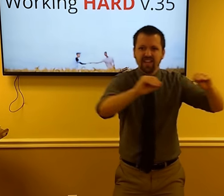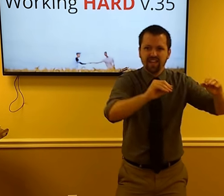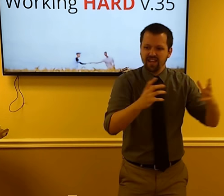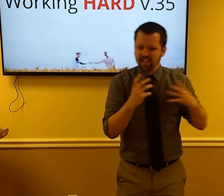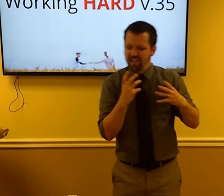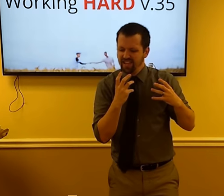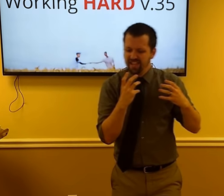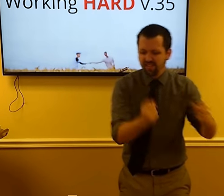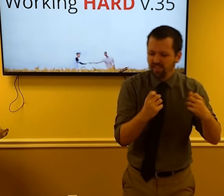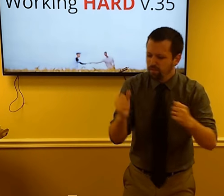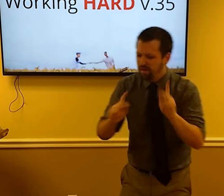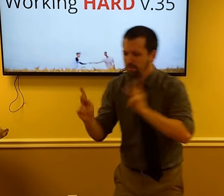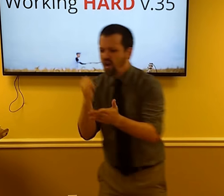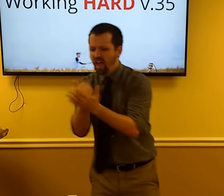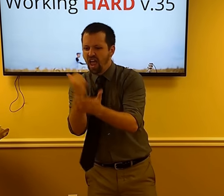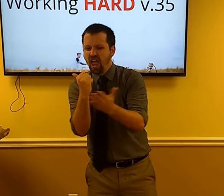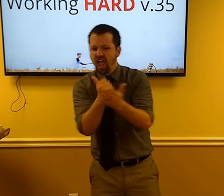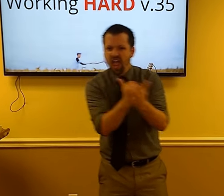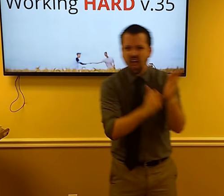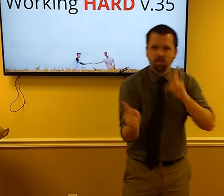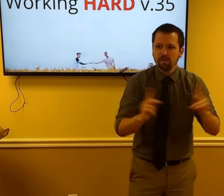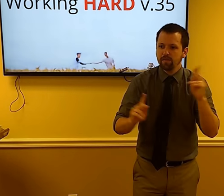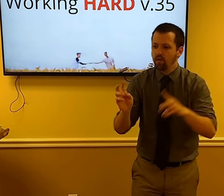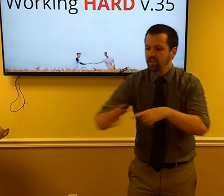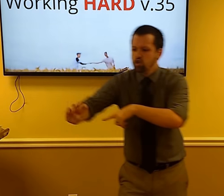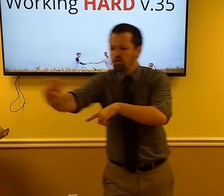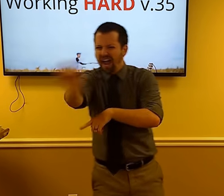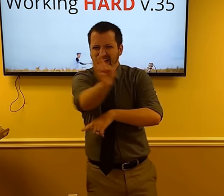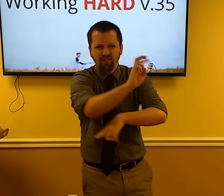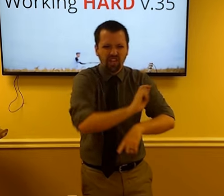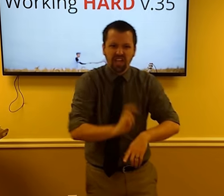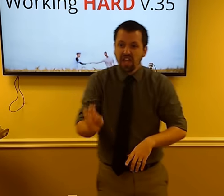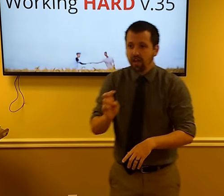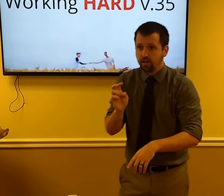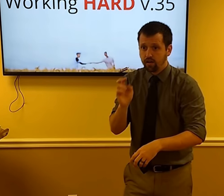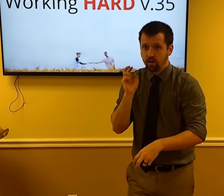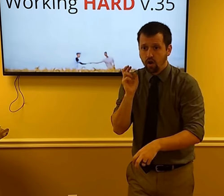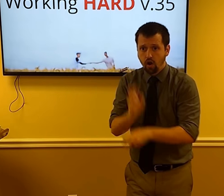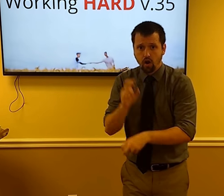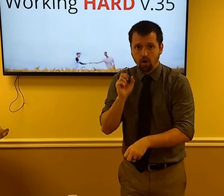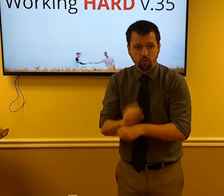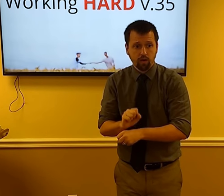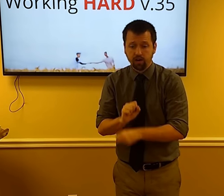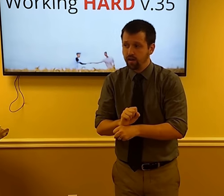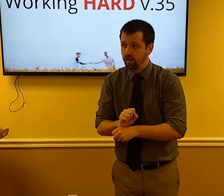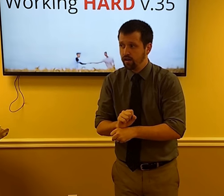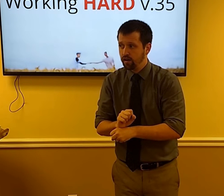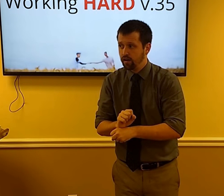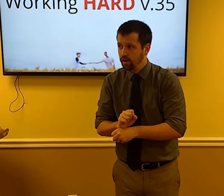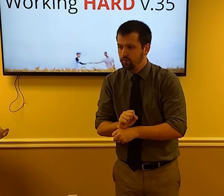teaching and healing people and helping people, and he's traveling. Hard work.